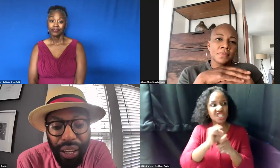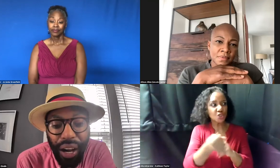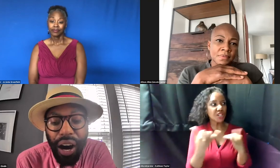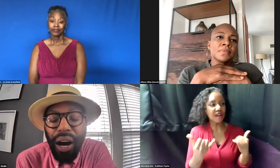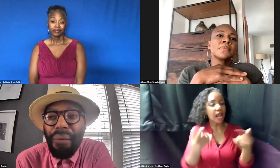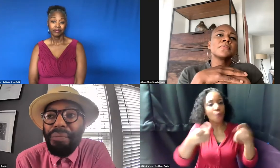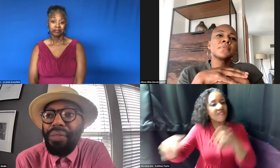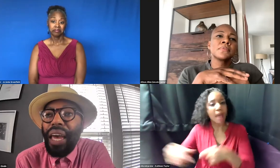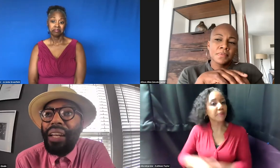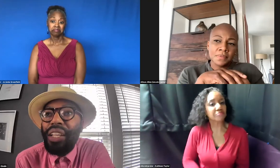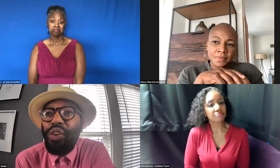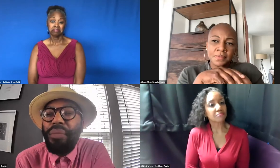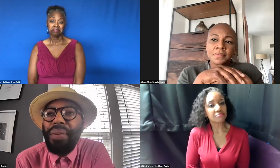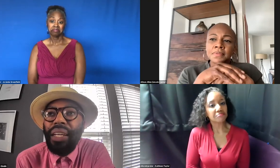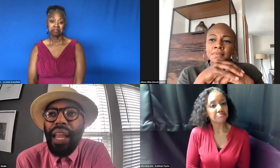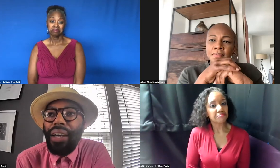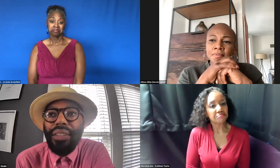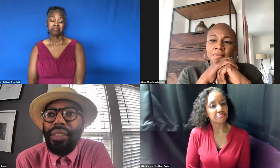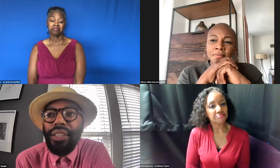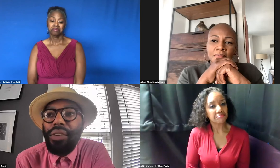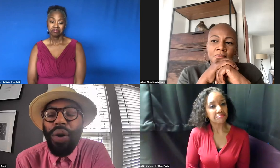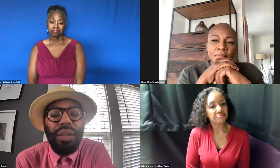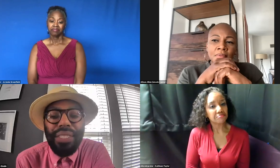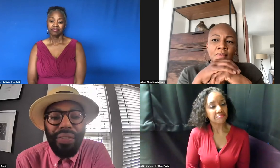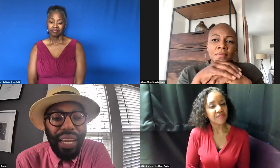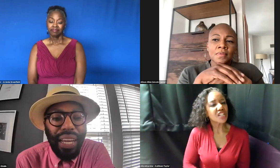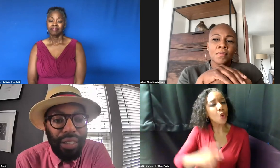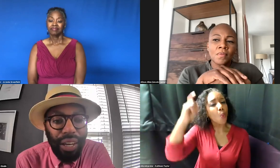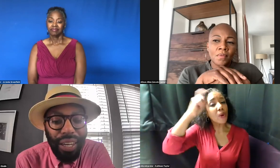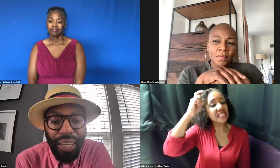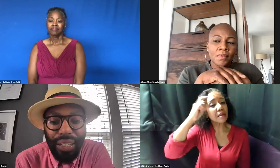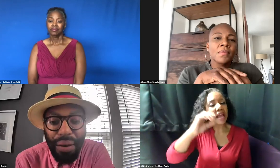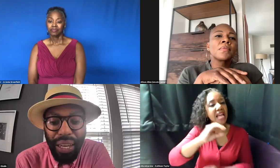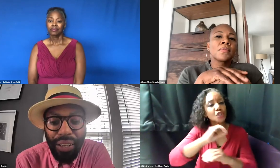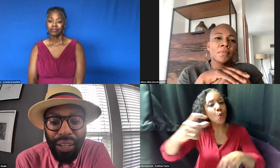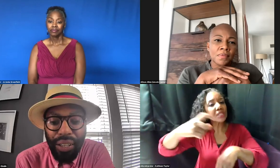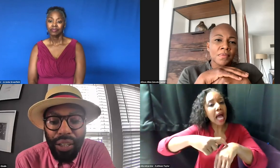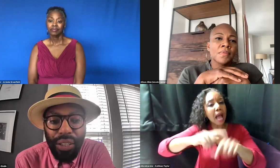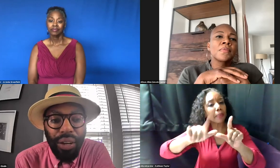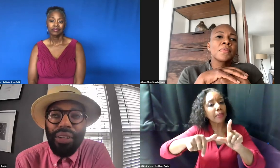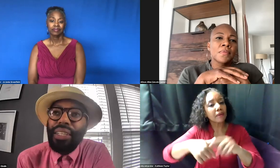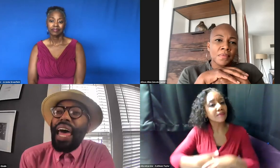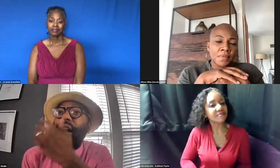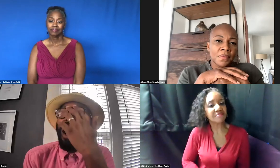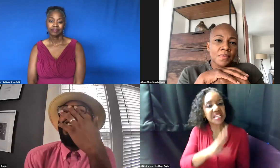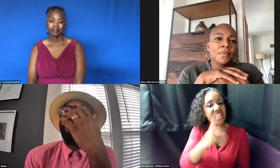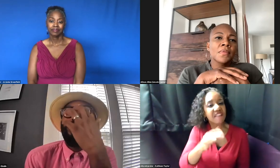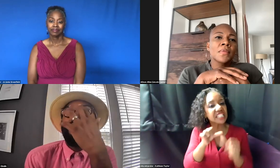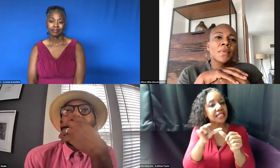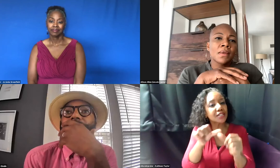right? And so for me, it's like, wisdom is never dated, you know what I mean? You know, it's